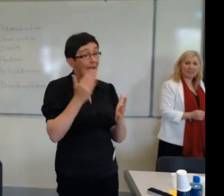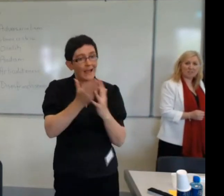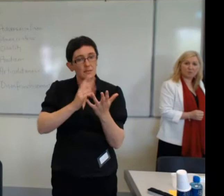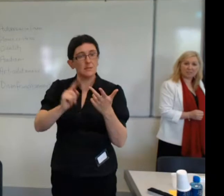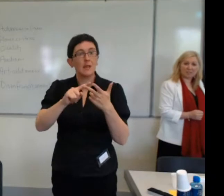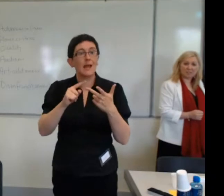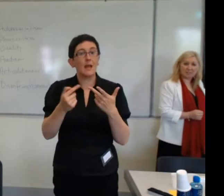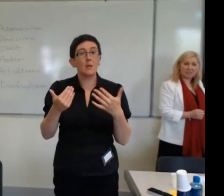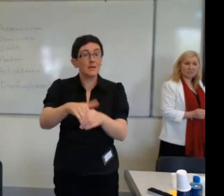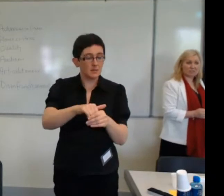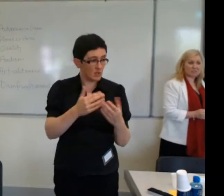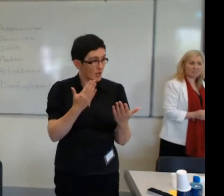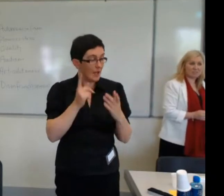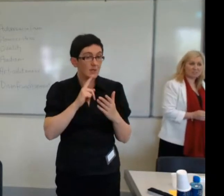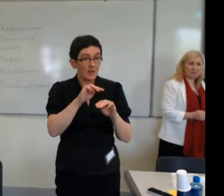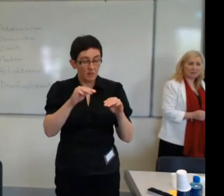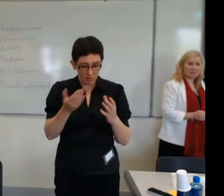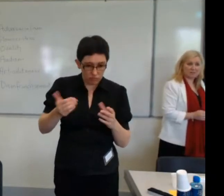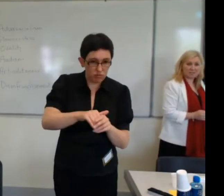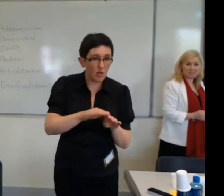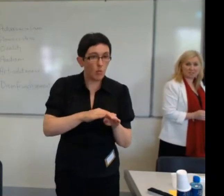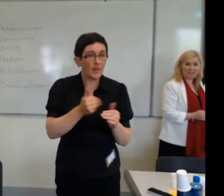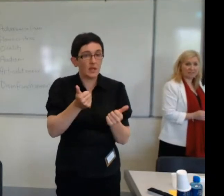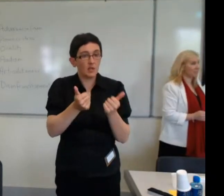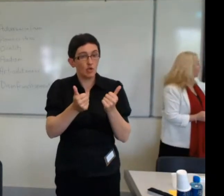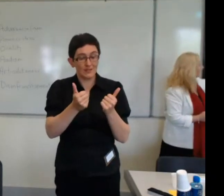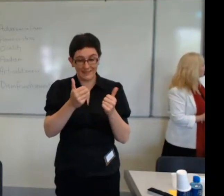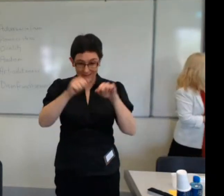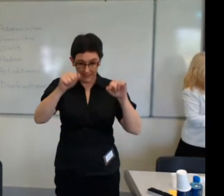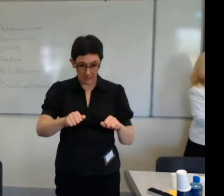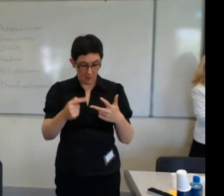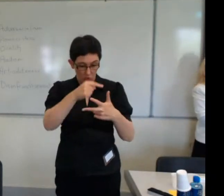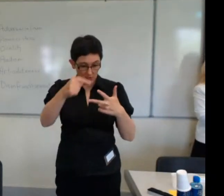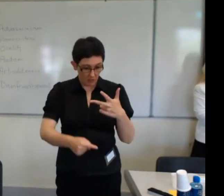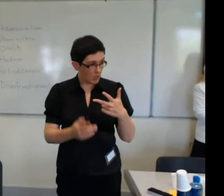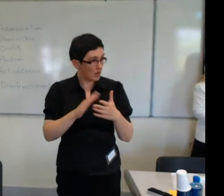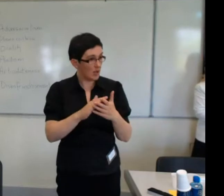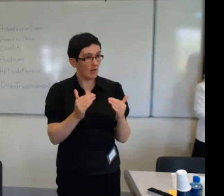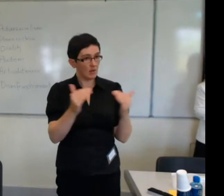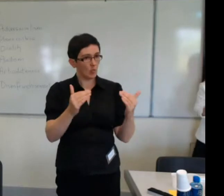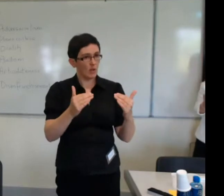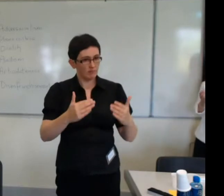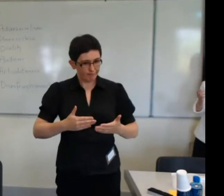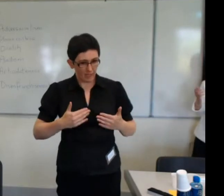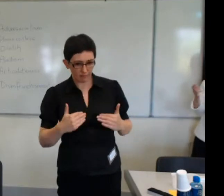engage with the justice system on these three levels? You know, are they considered to have parity esteem? Notionally,